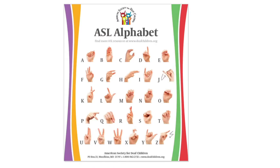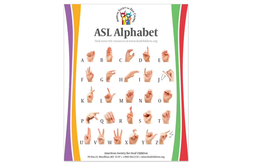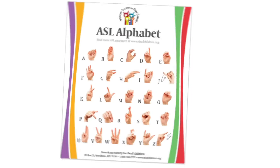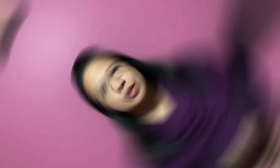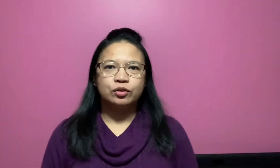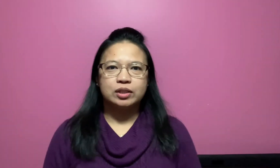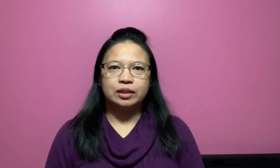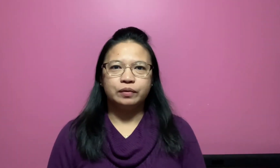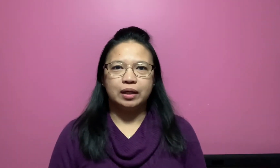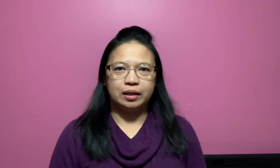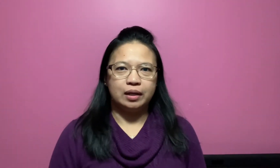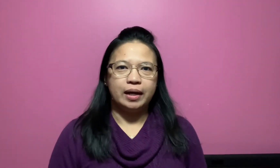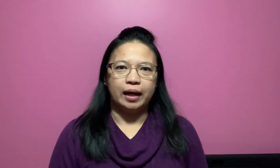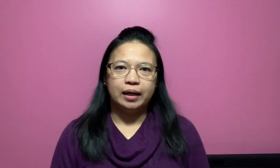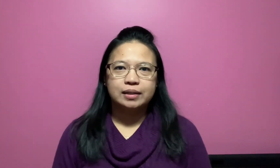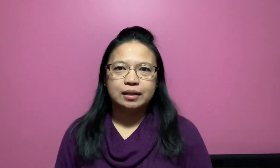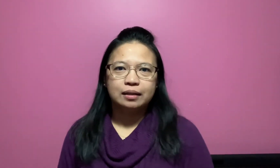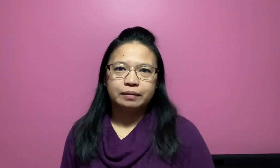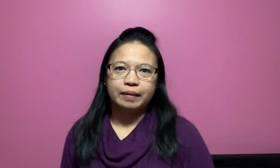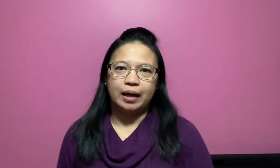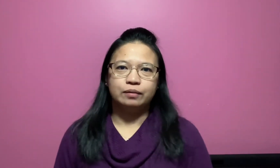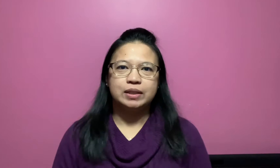So to start with our ASL alphabet, we say